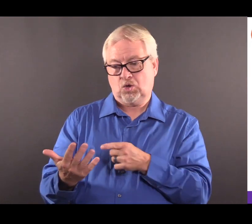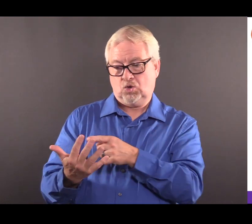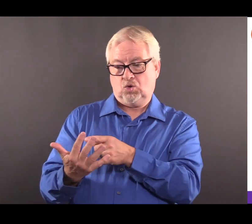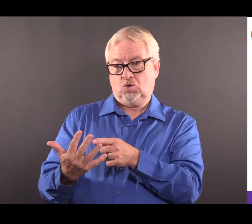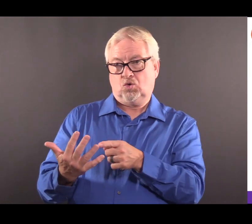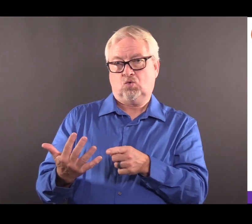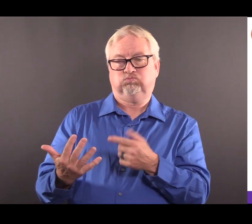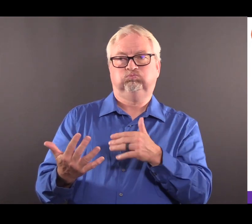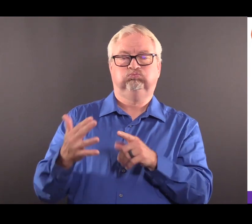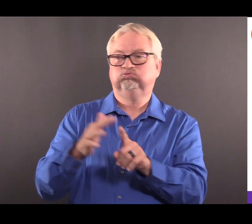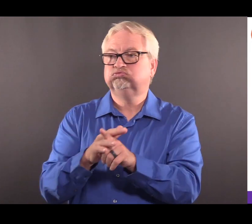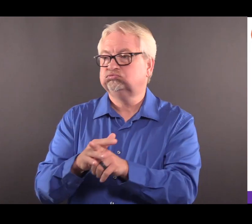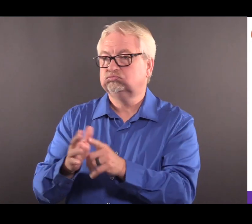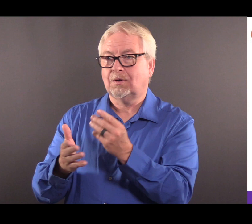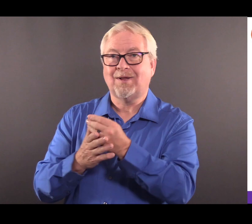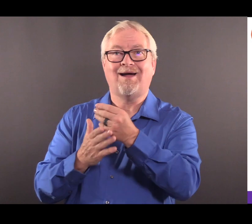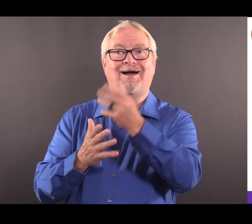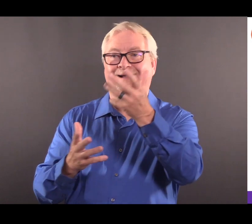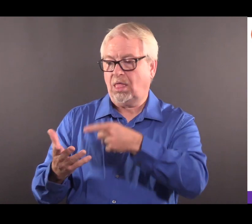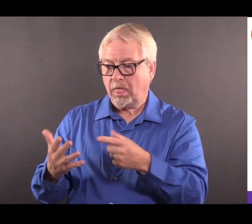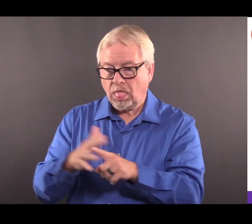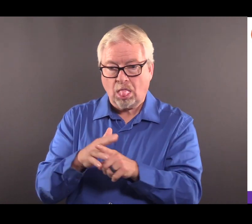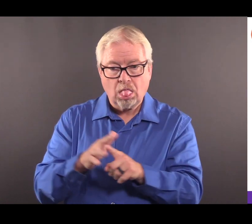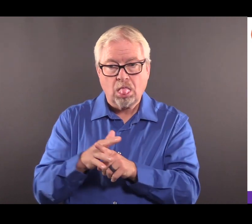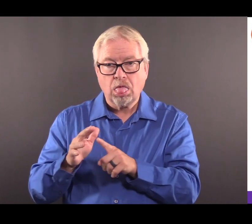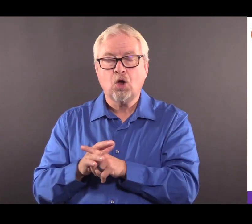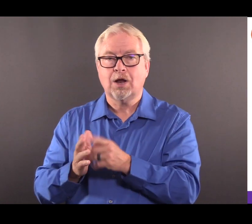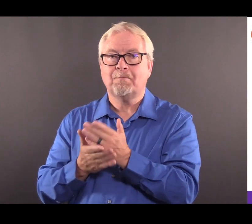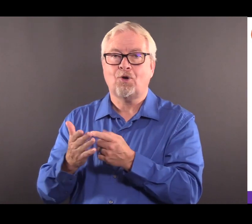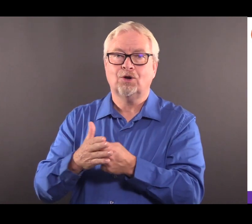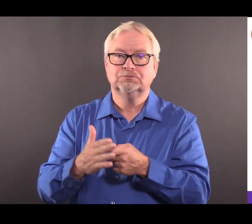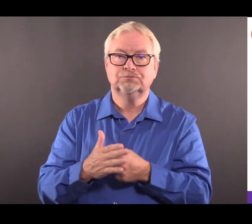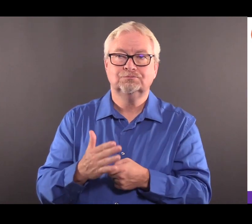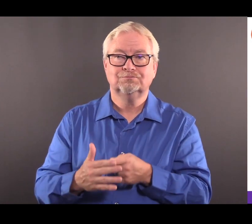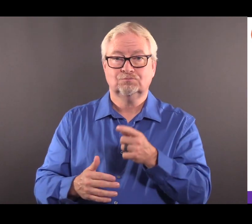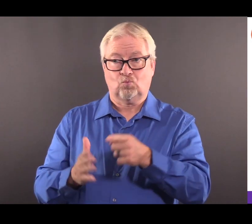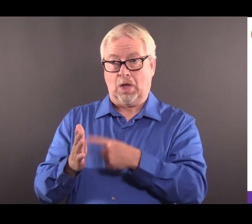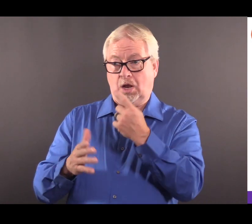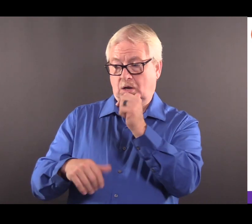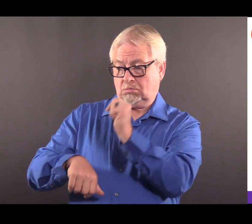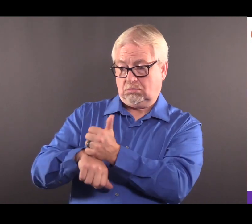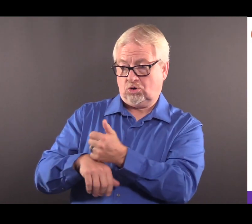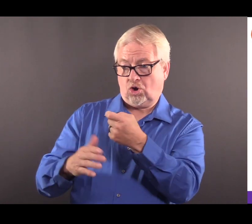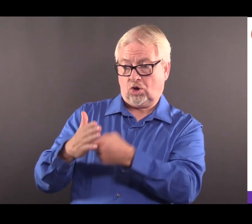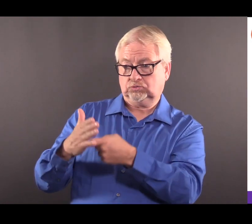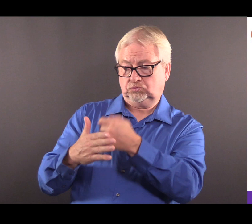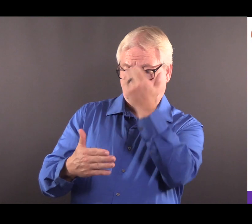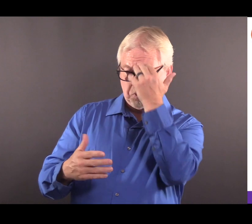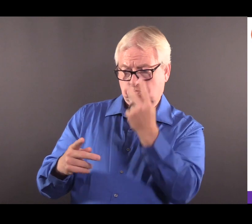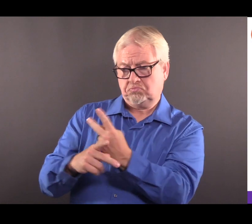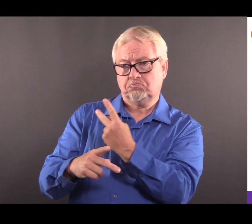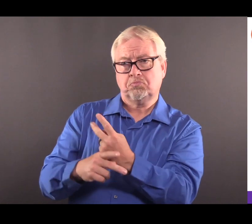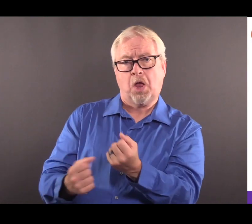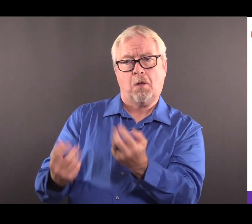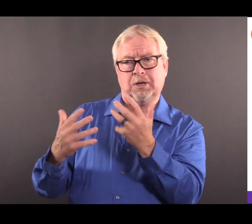from encountering unexpected costs after you are awarded funding. Once the costs are